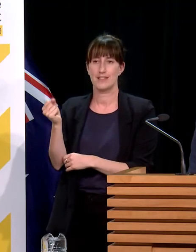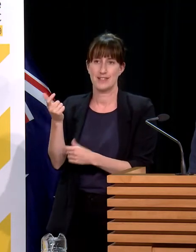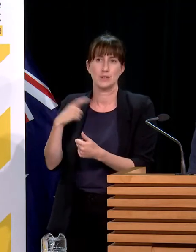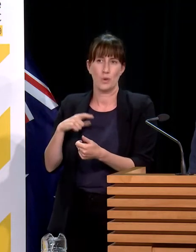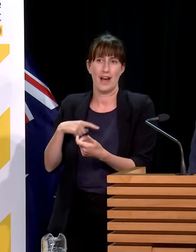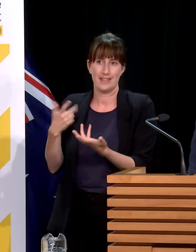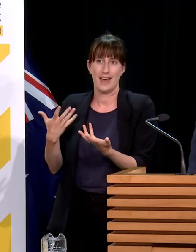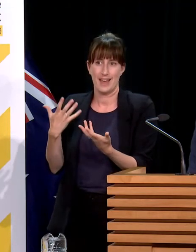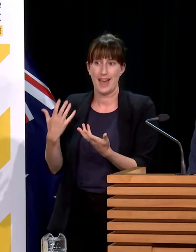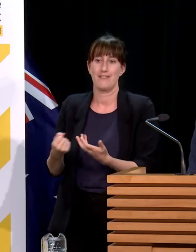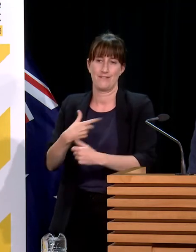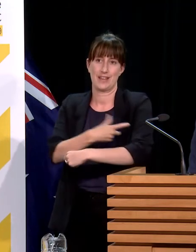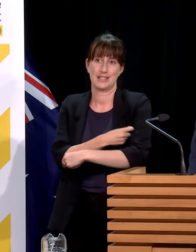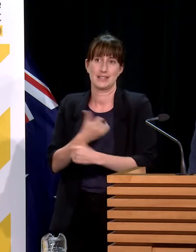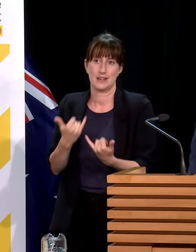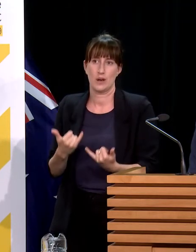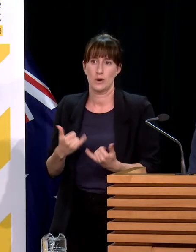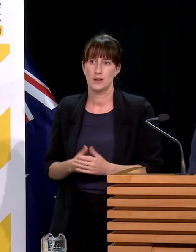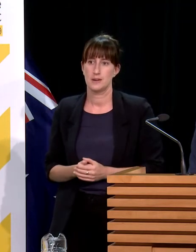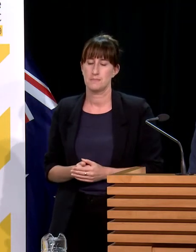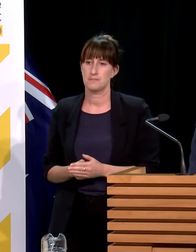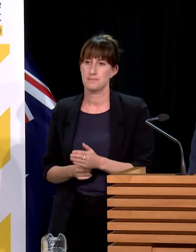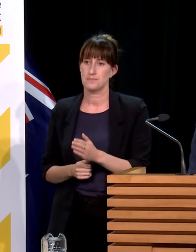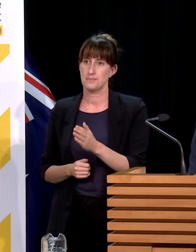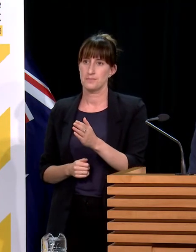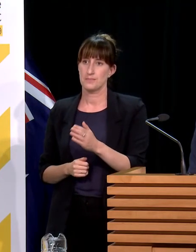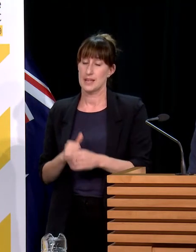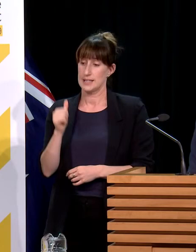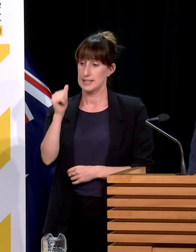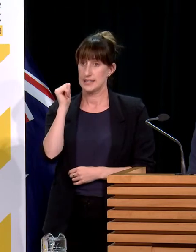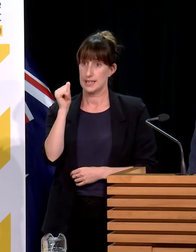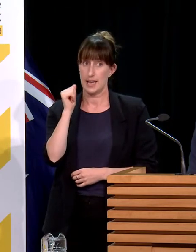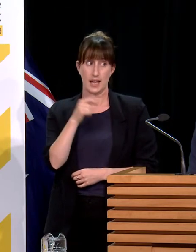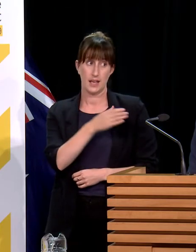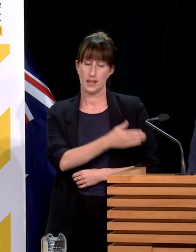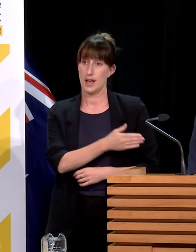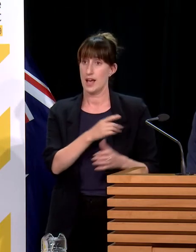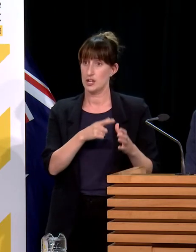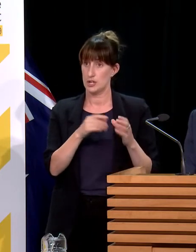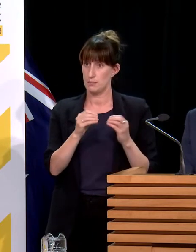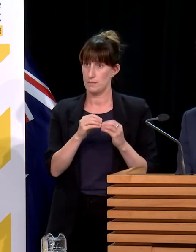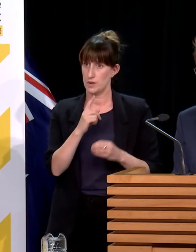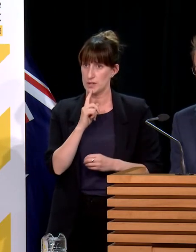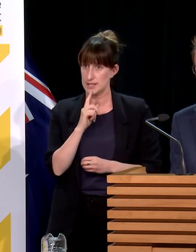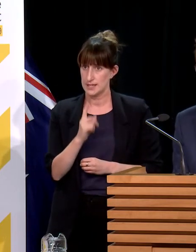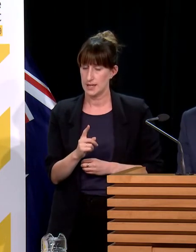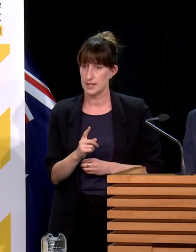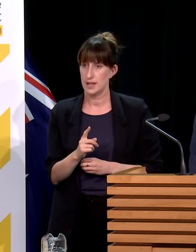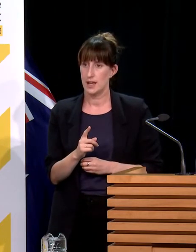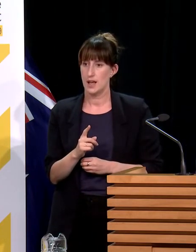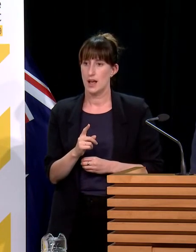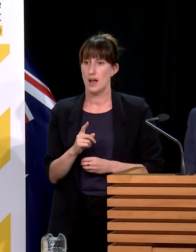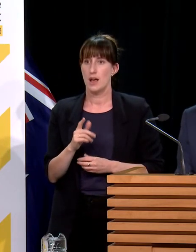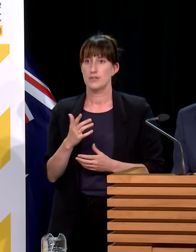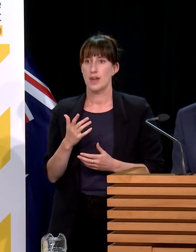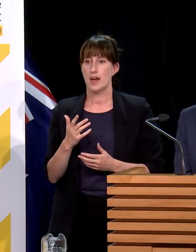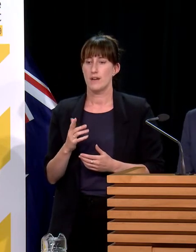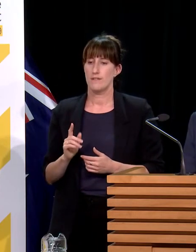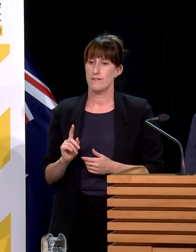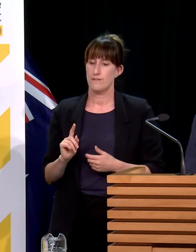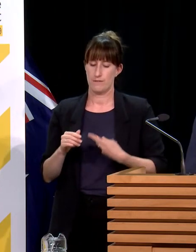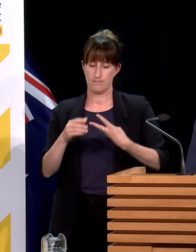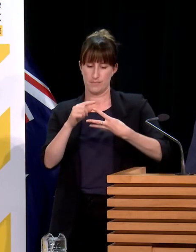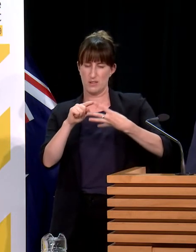be... I'll go to Jessica. The Director-General yesterday mentioned that those in the first batch, those needing very